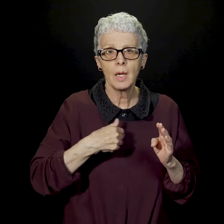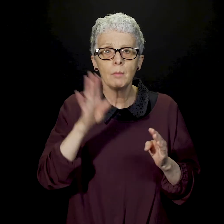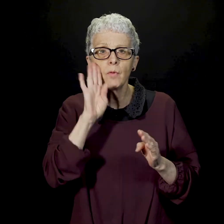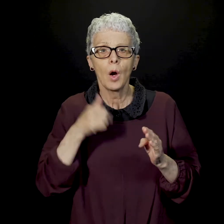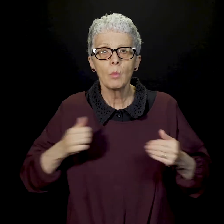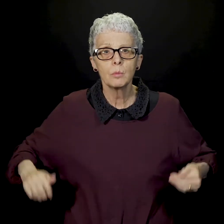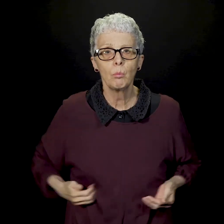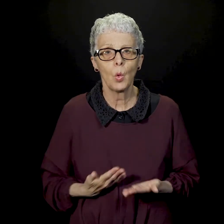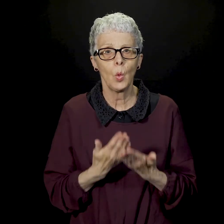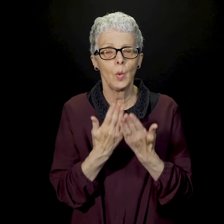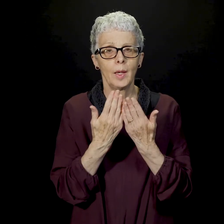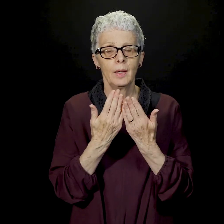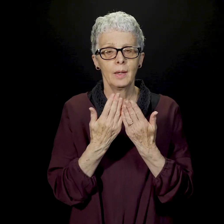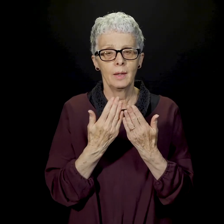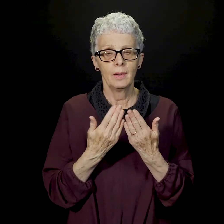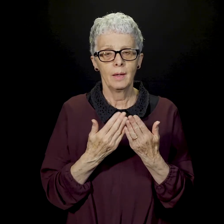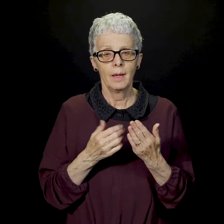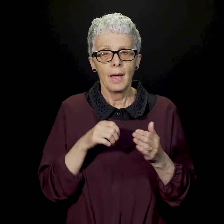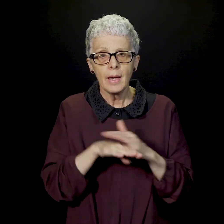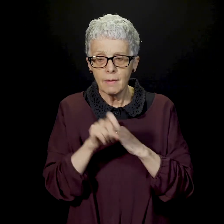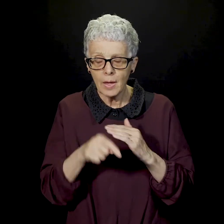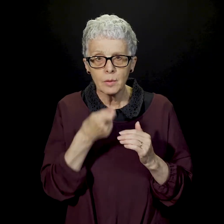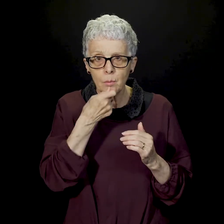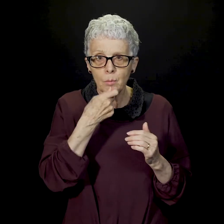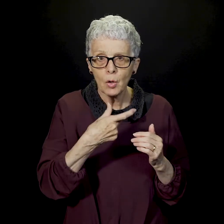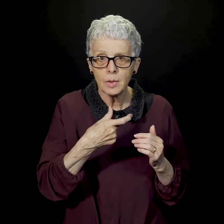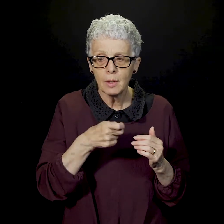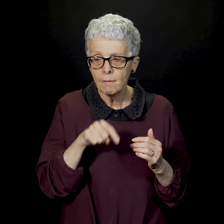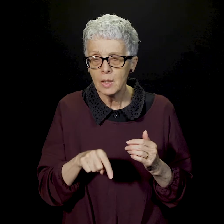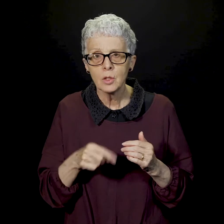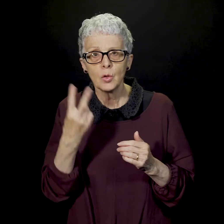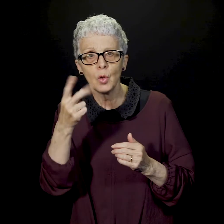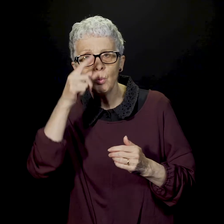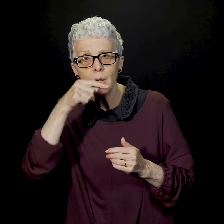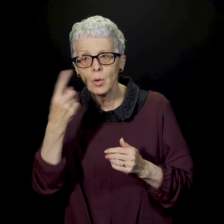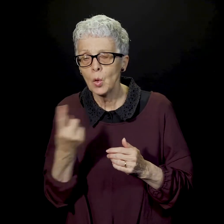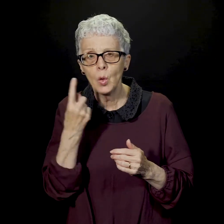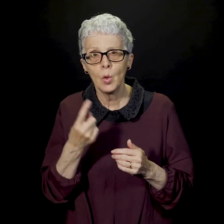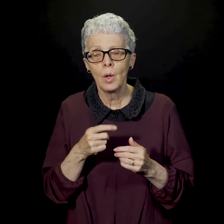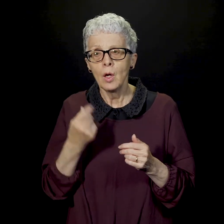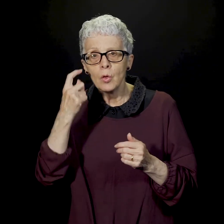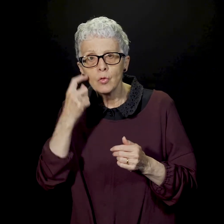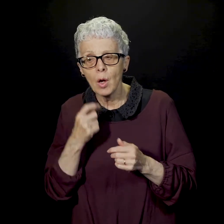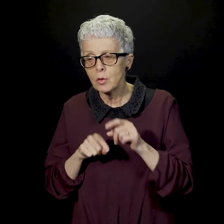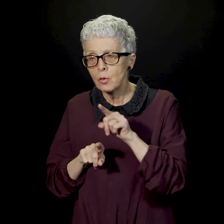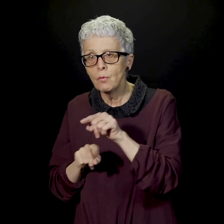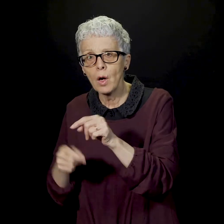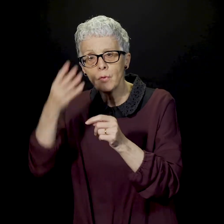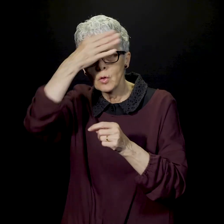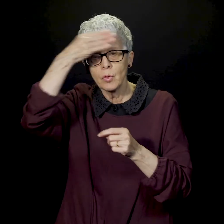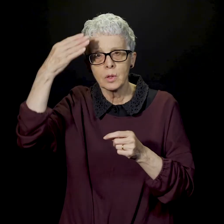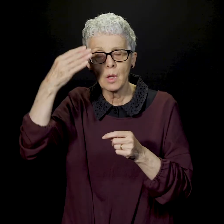born." And so in that moment, this couple that were exploring the Christian faith, it's like it was